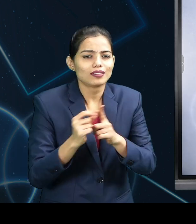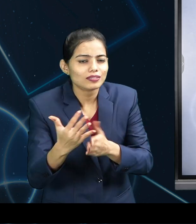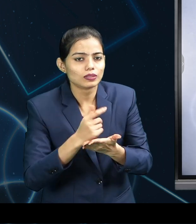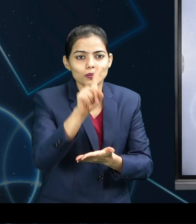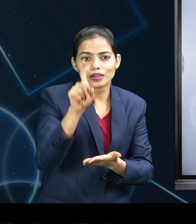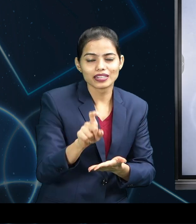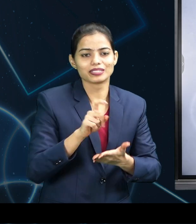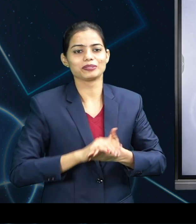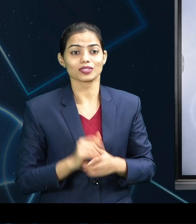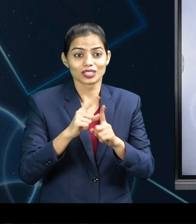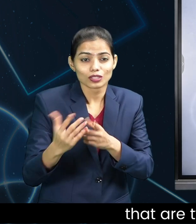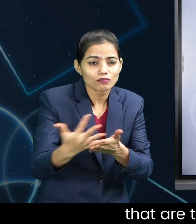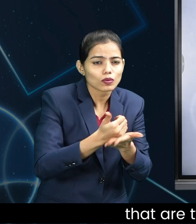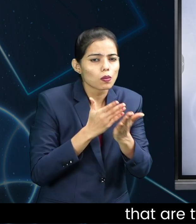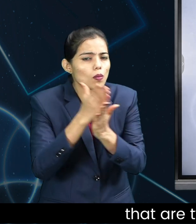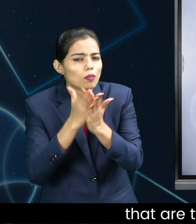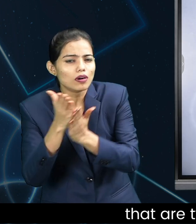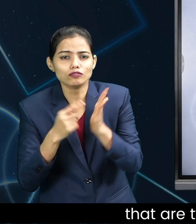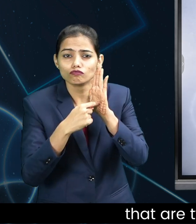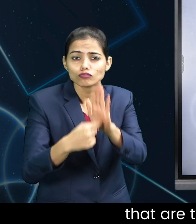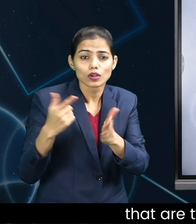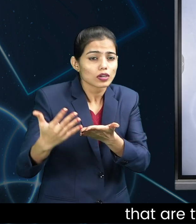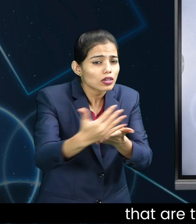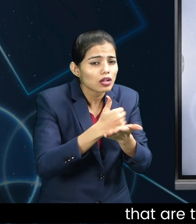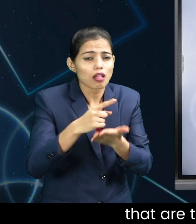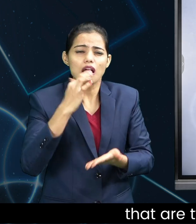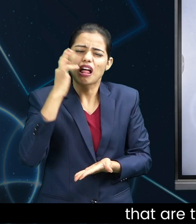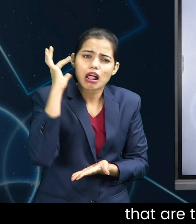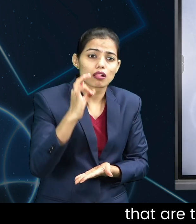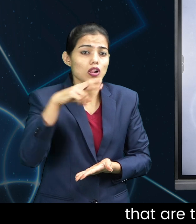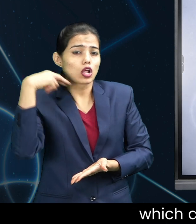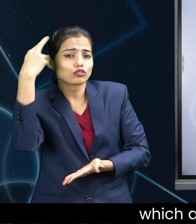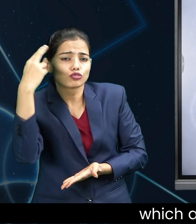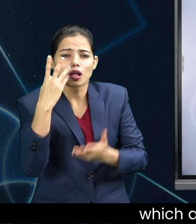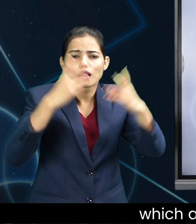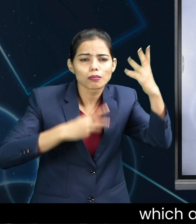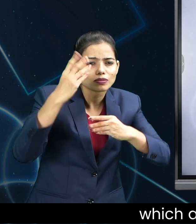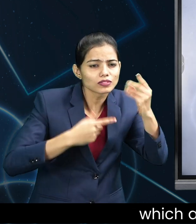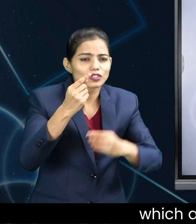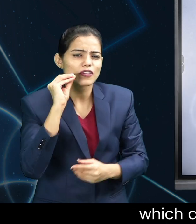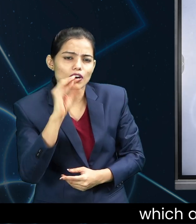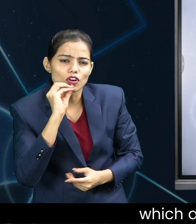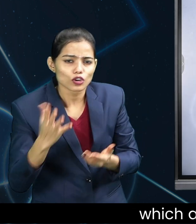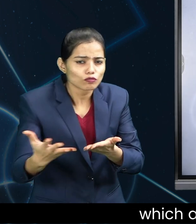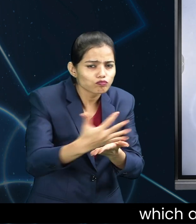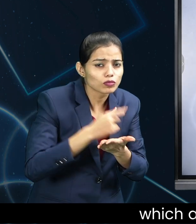What is data? Data typically refers to a collection of facts, which are numerical or pieces of